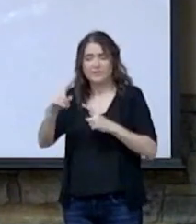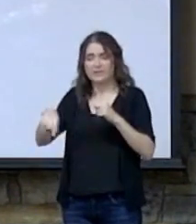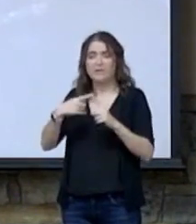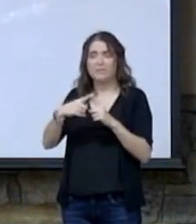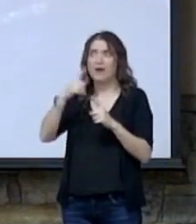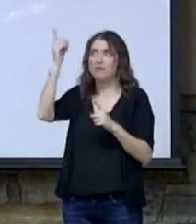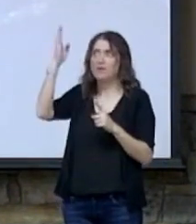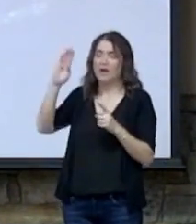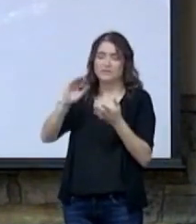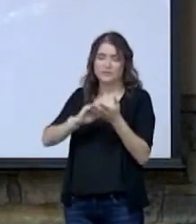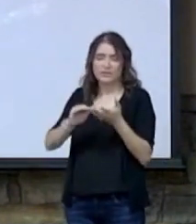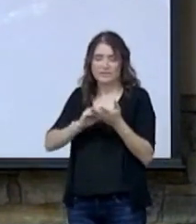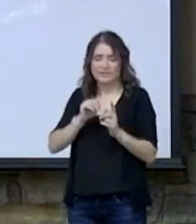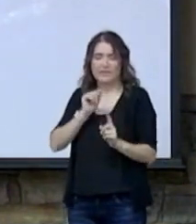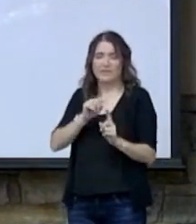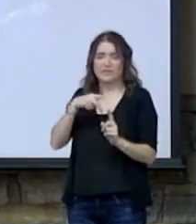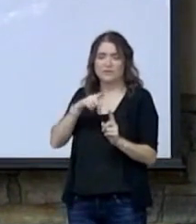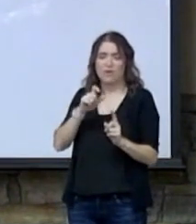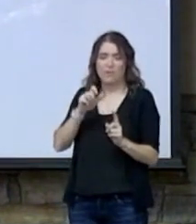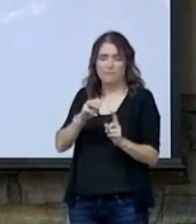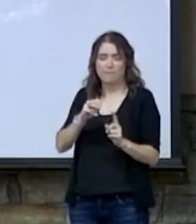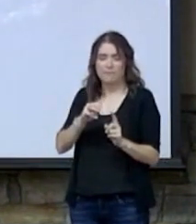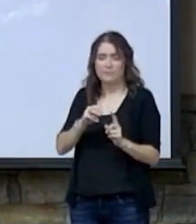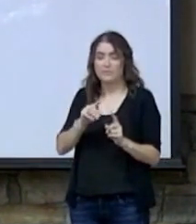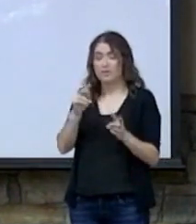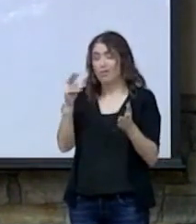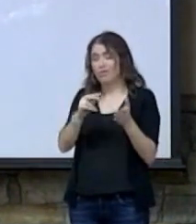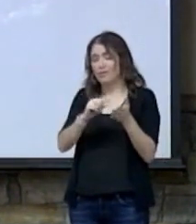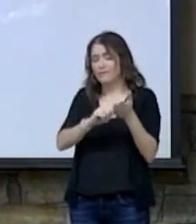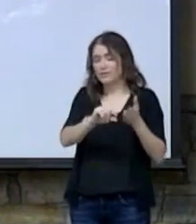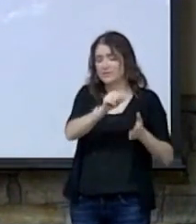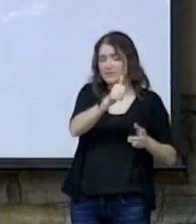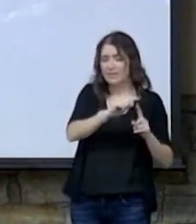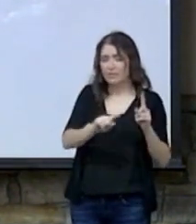this particular psalm. Look at verses 10 through 12 with me.